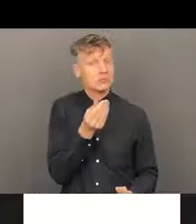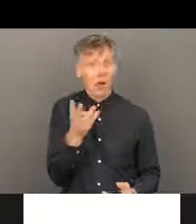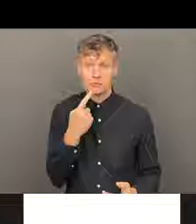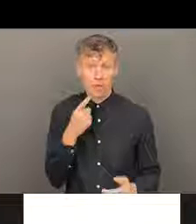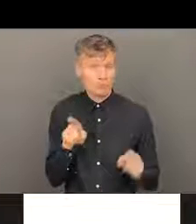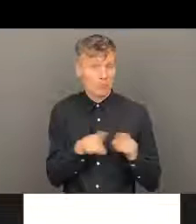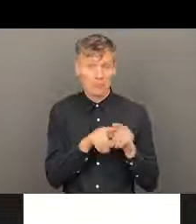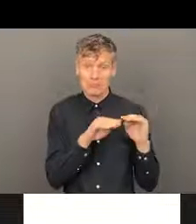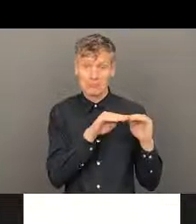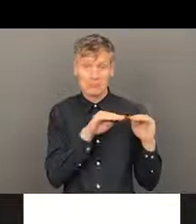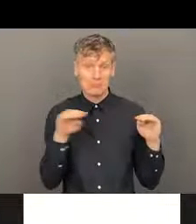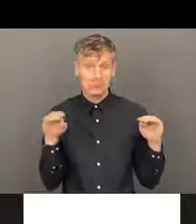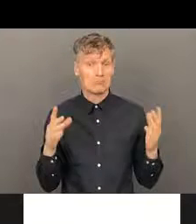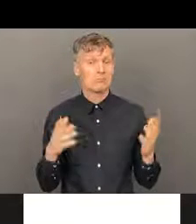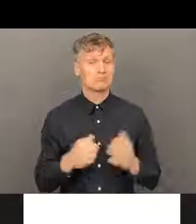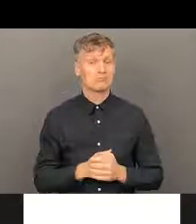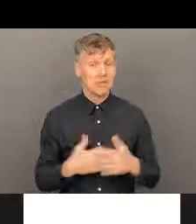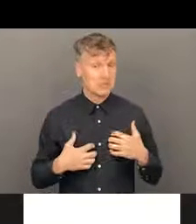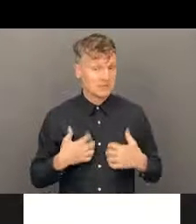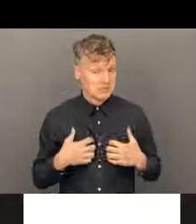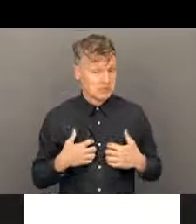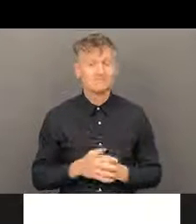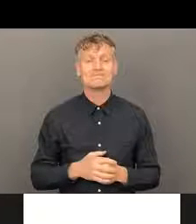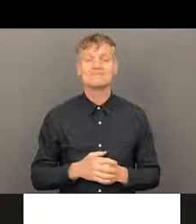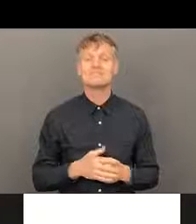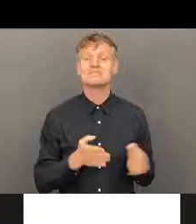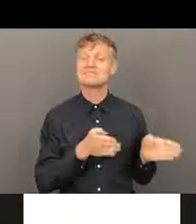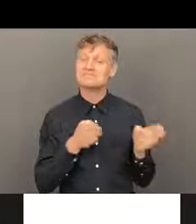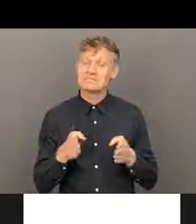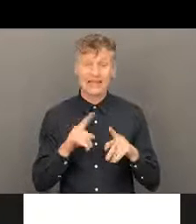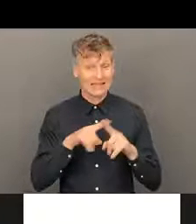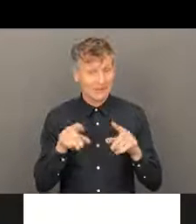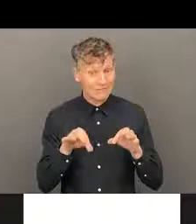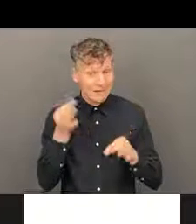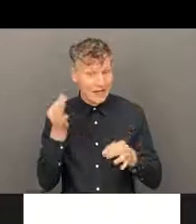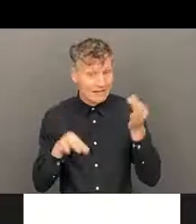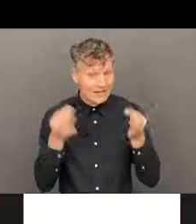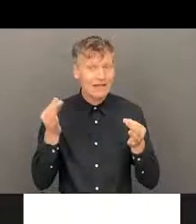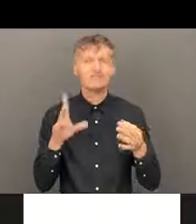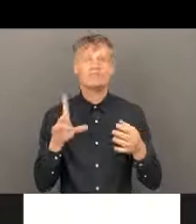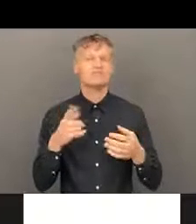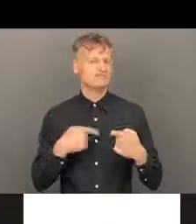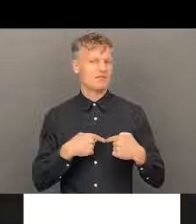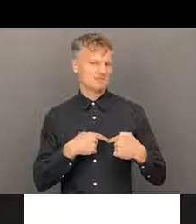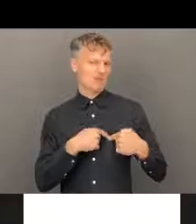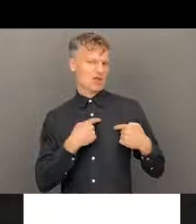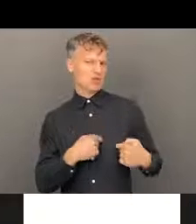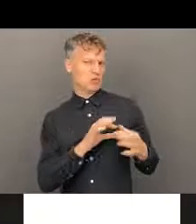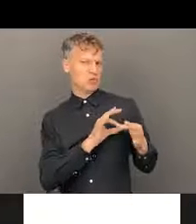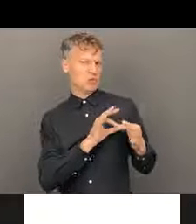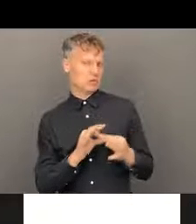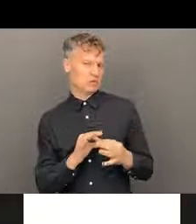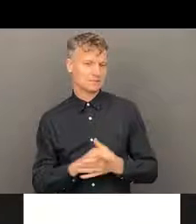So one of the other findings was linked to inclusive volunteering, and the accessibility